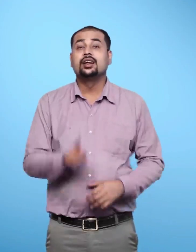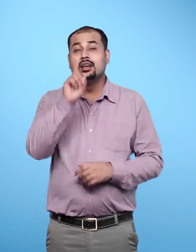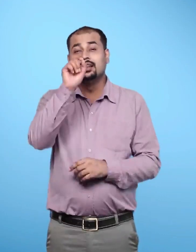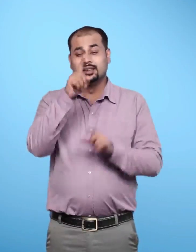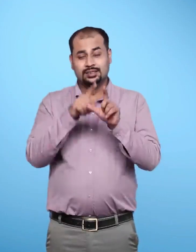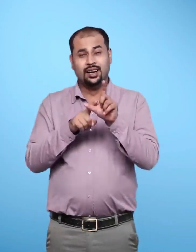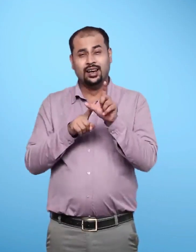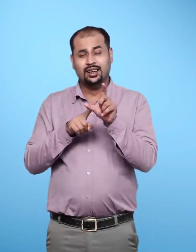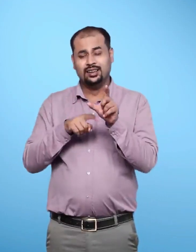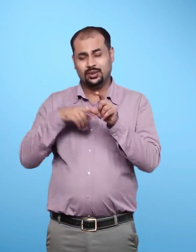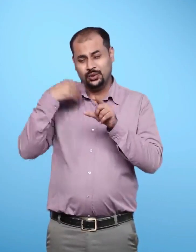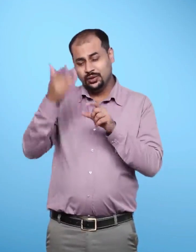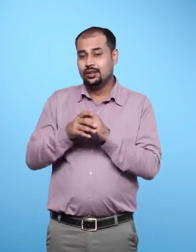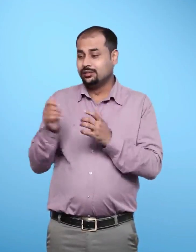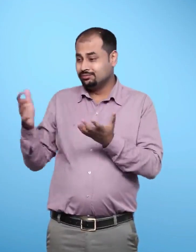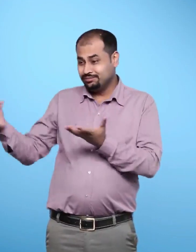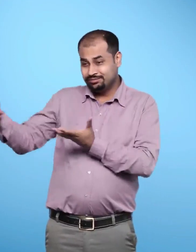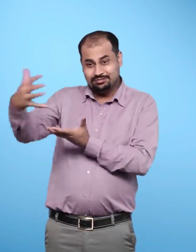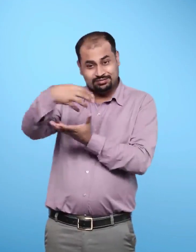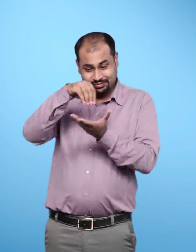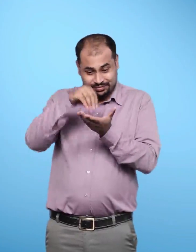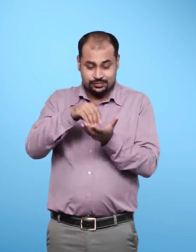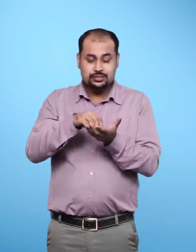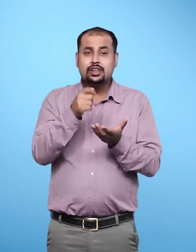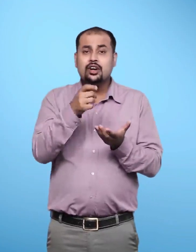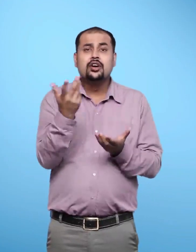How much money will be collected in 10 years?